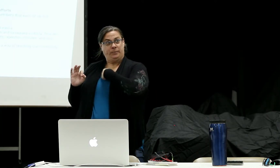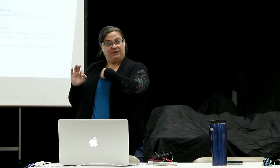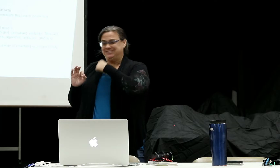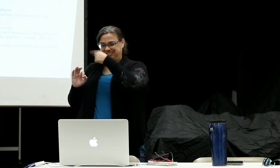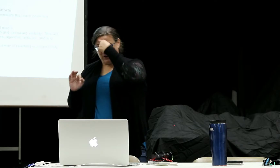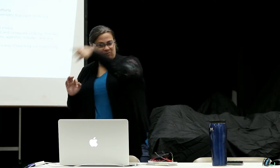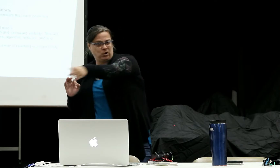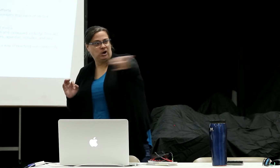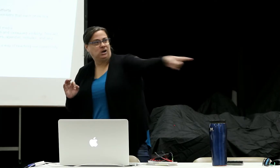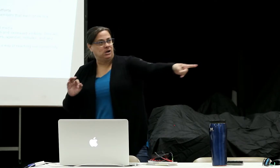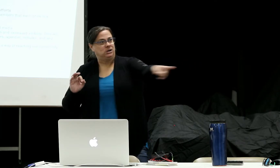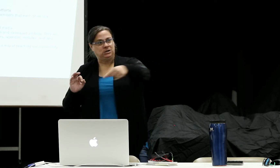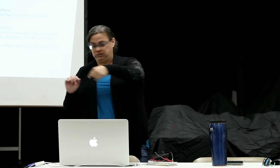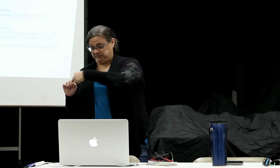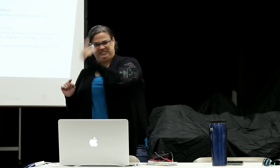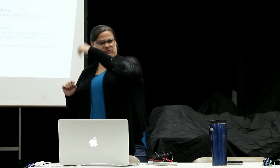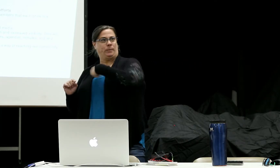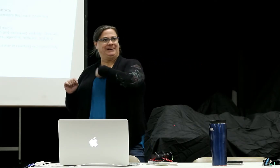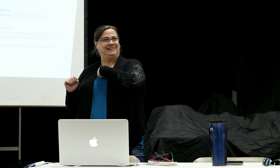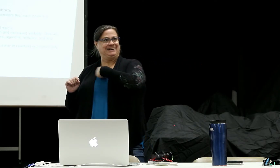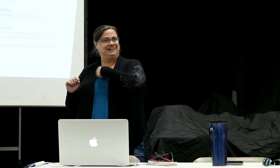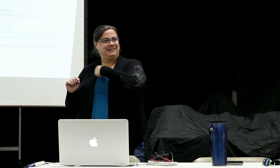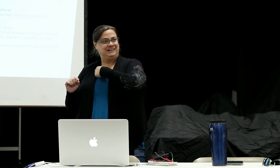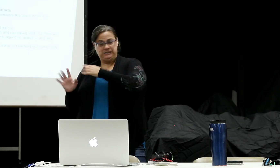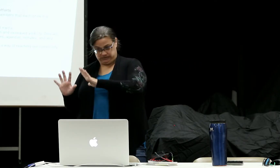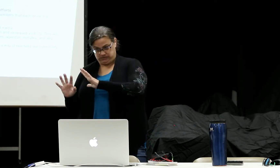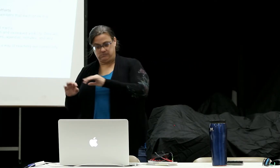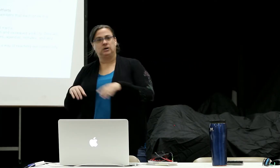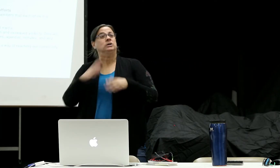interpreter in my classroom, right, the interpreter is for me, it's not for the students.